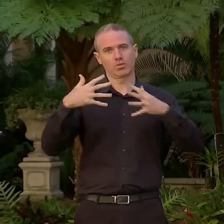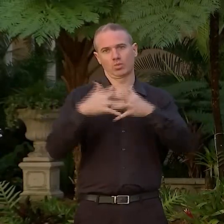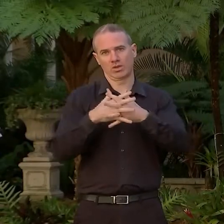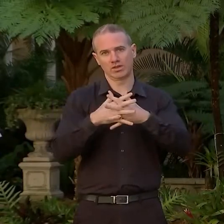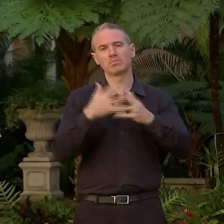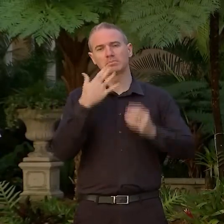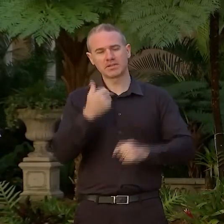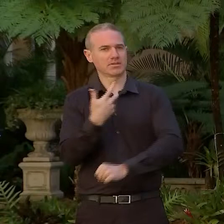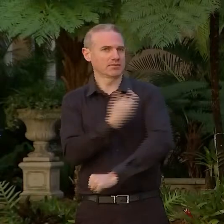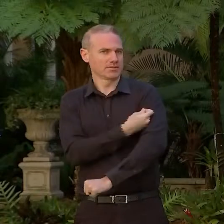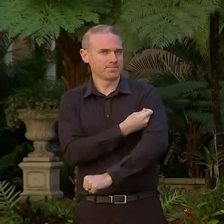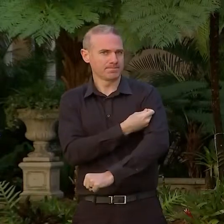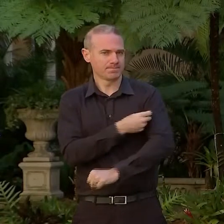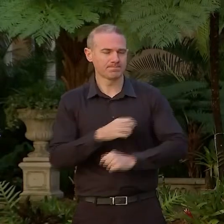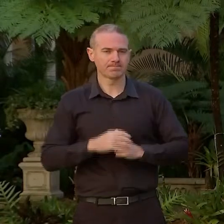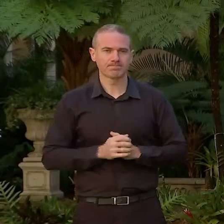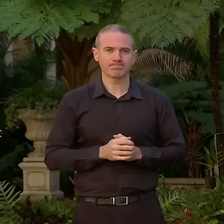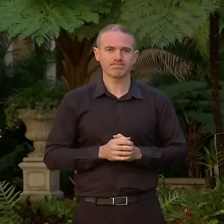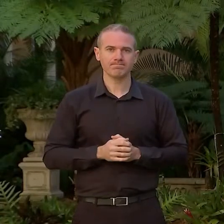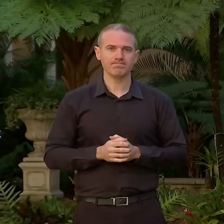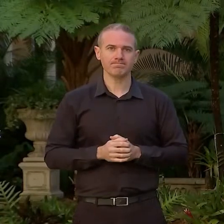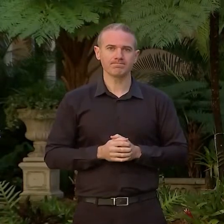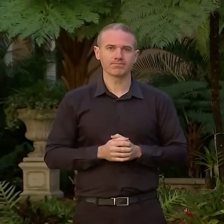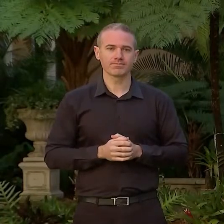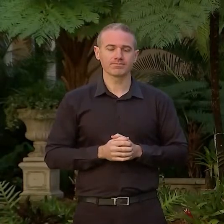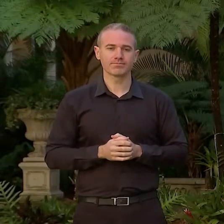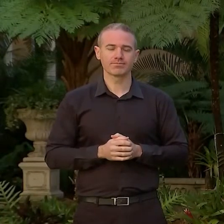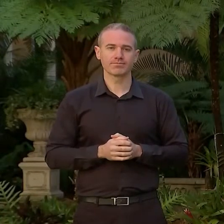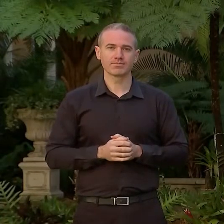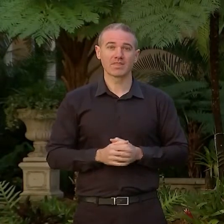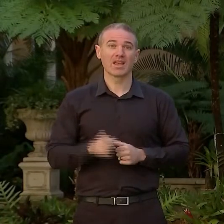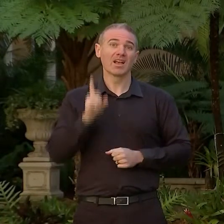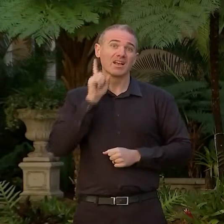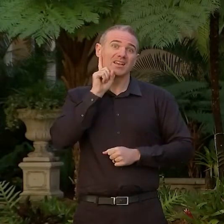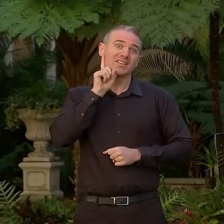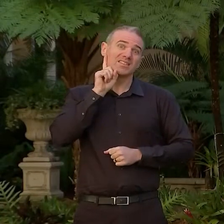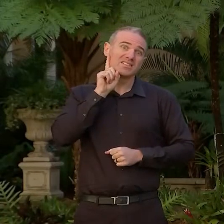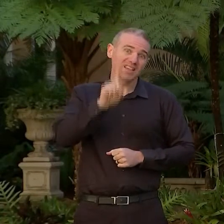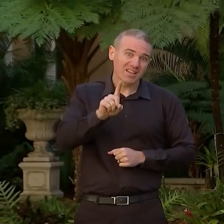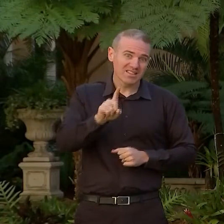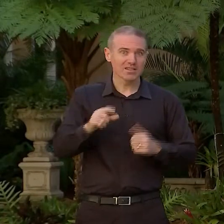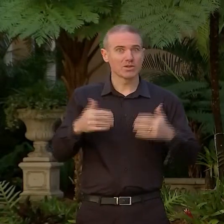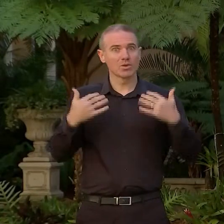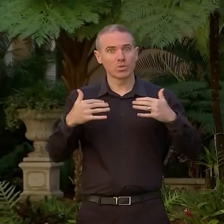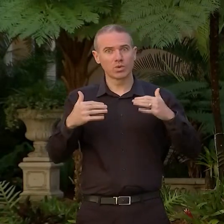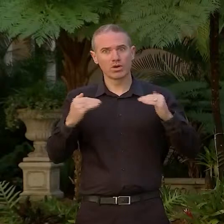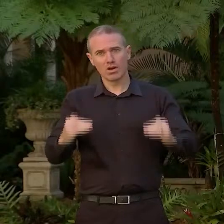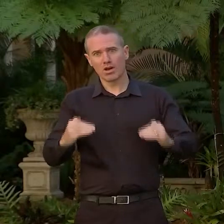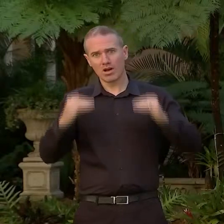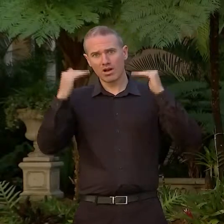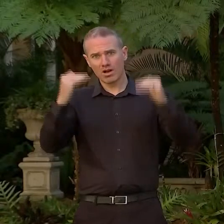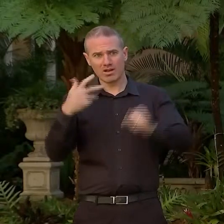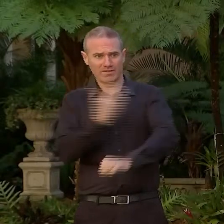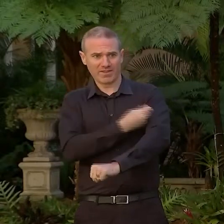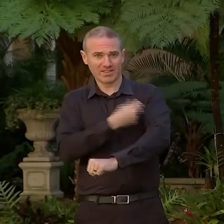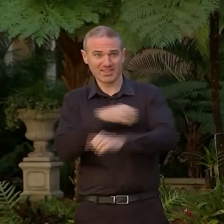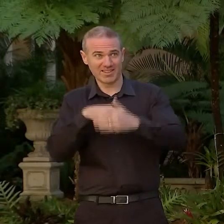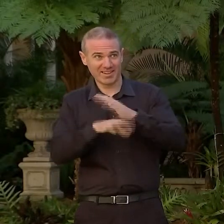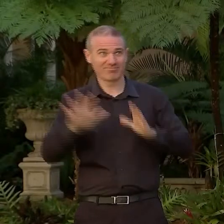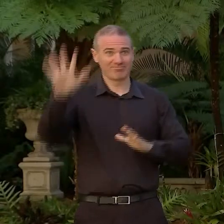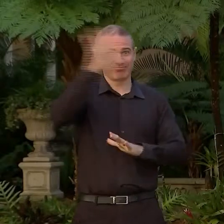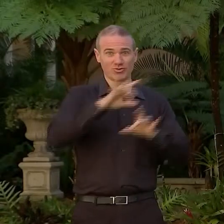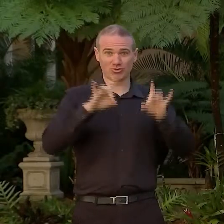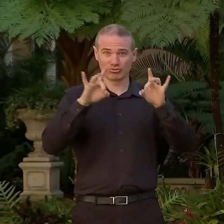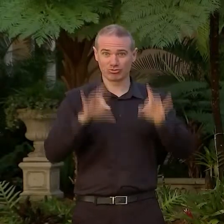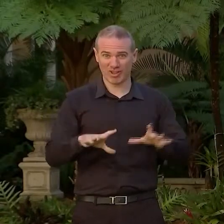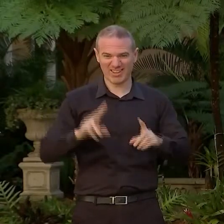possible. Yesterday, we did the second highest number of vaccinations in the country,